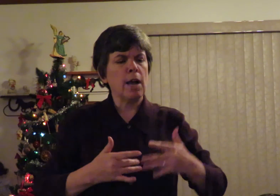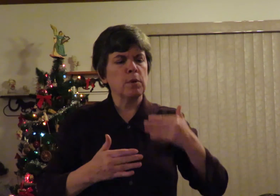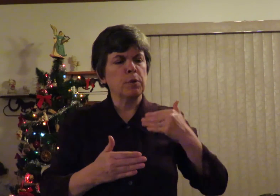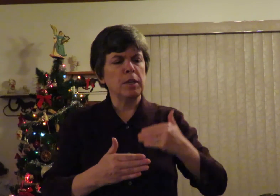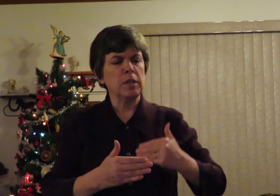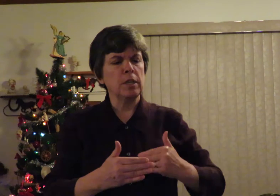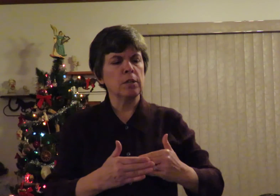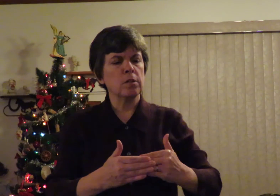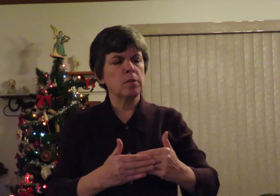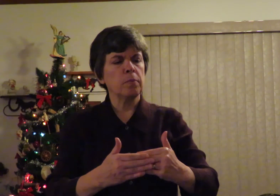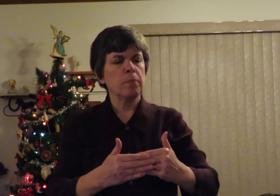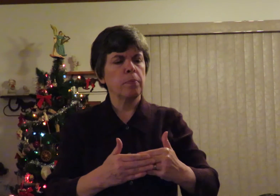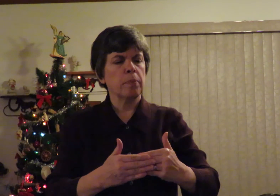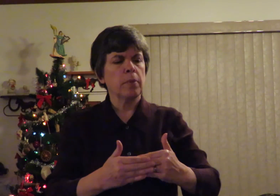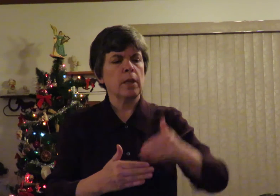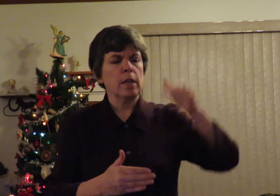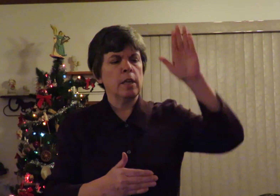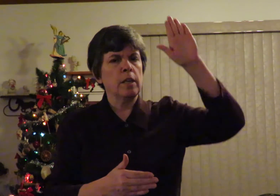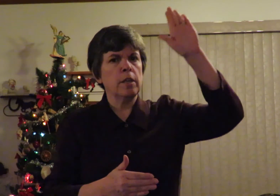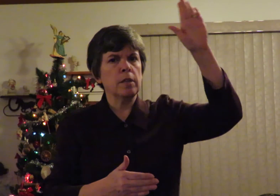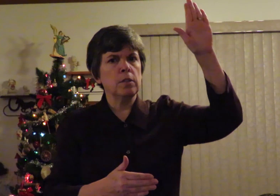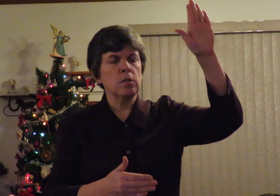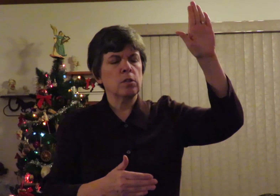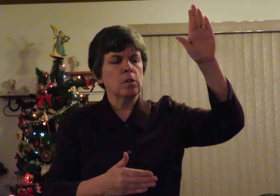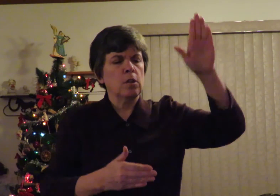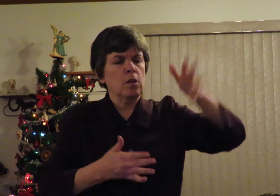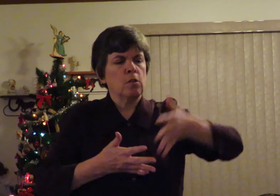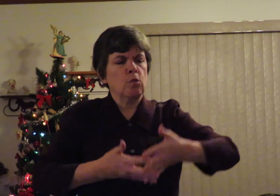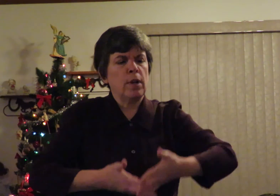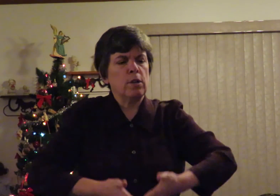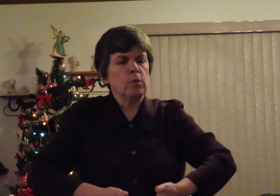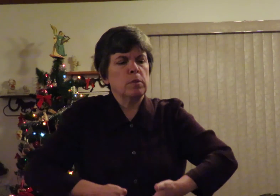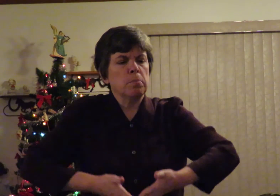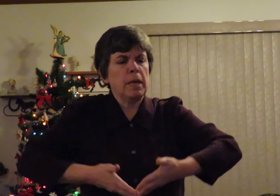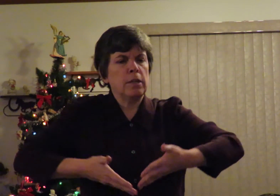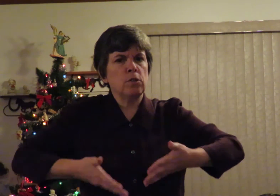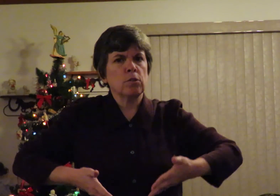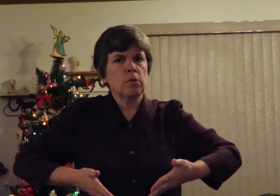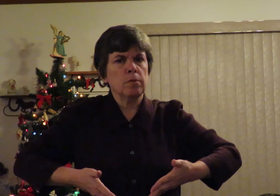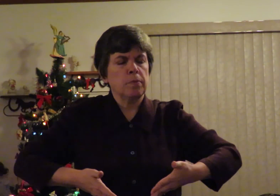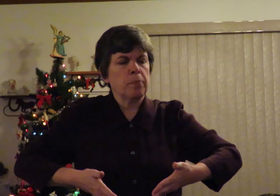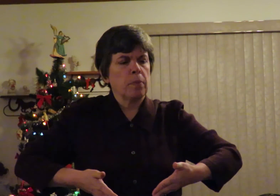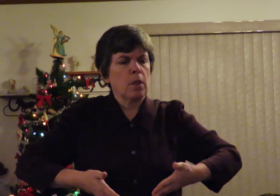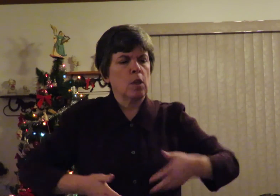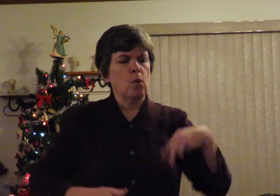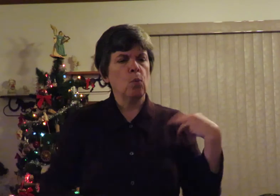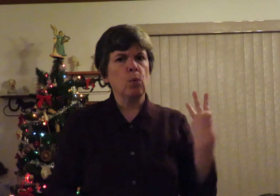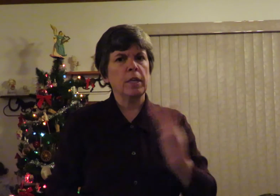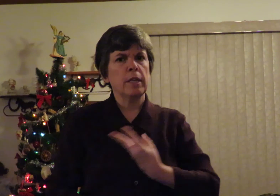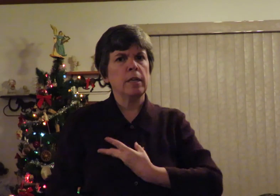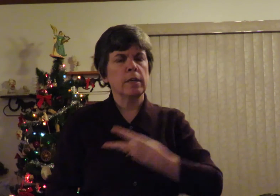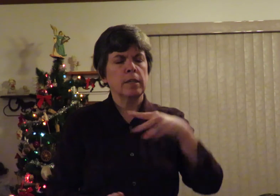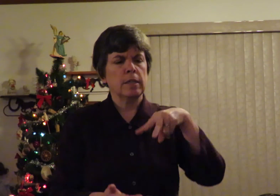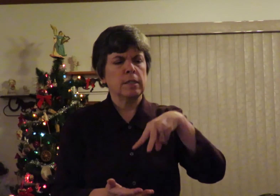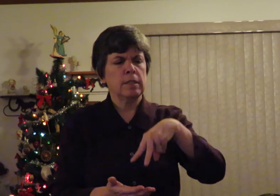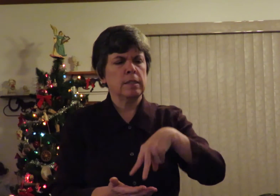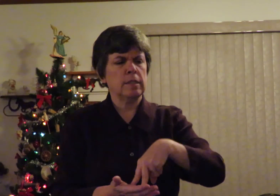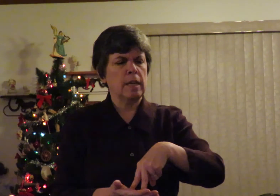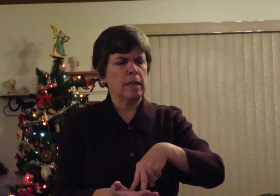we're doing near. His cradle is manger. We